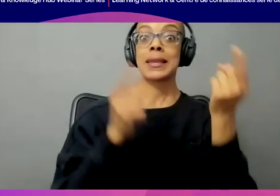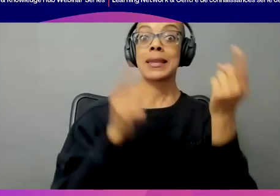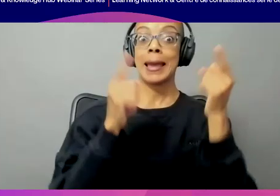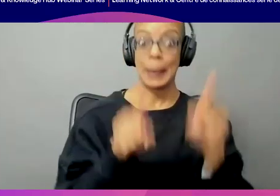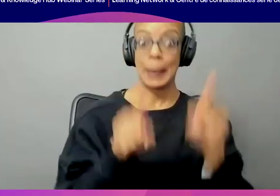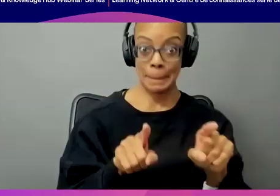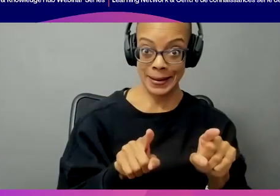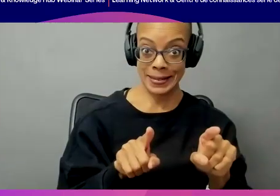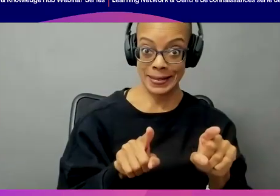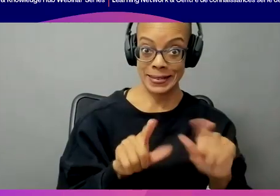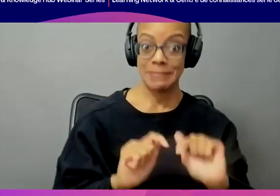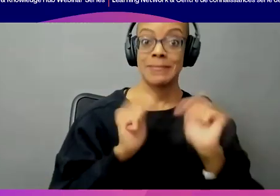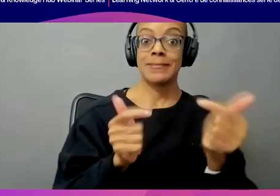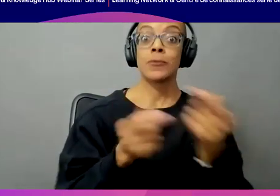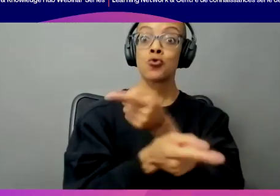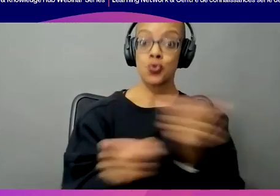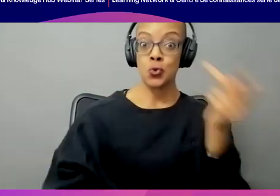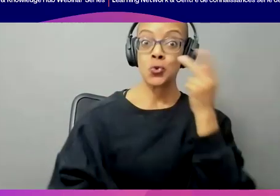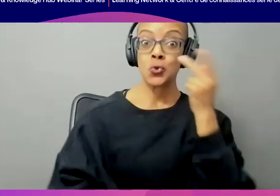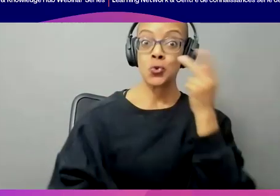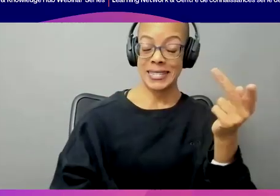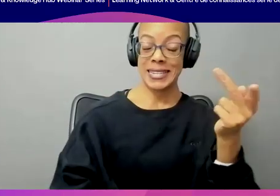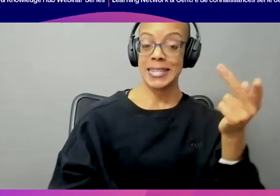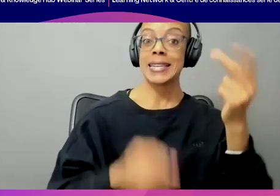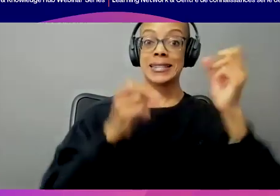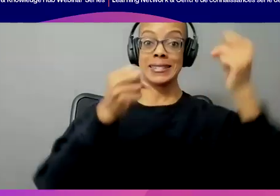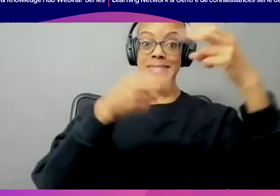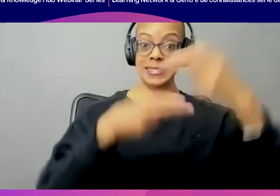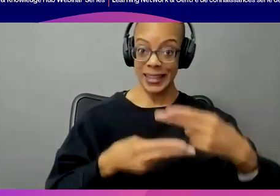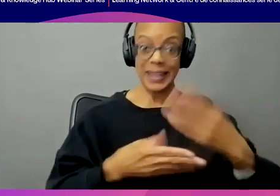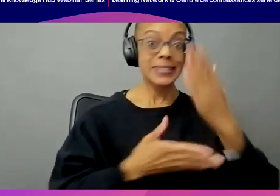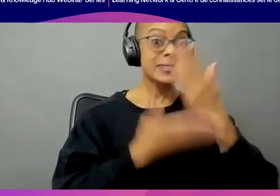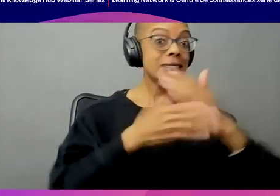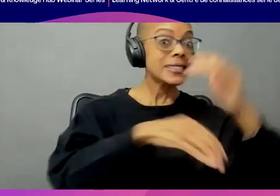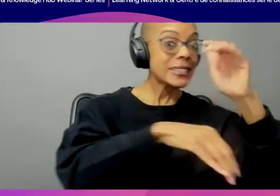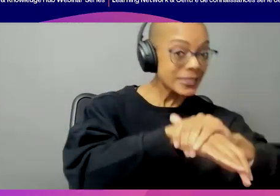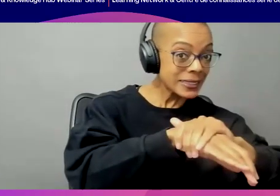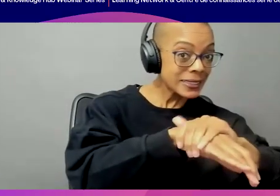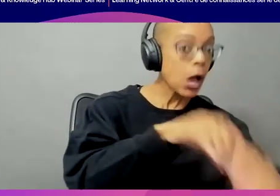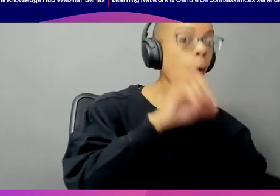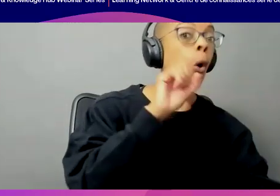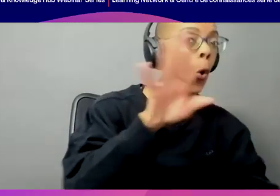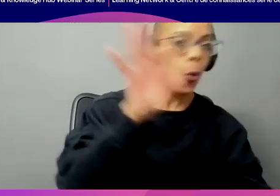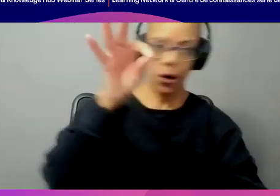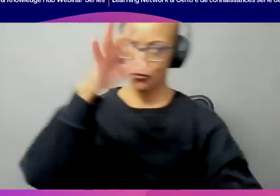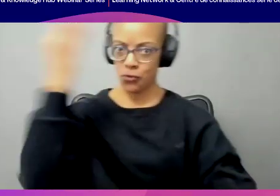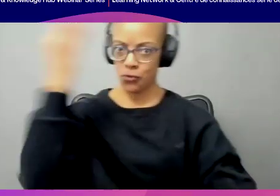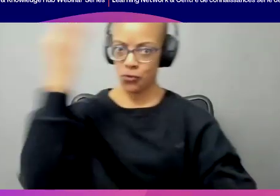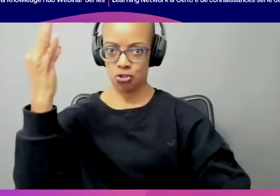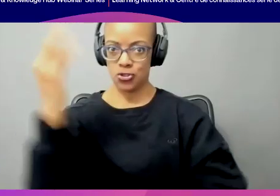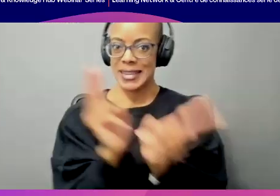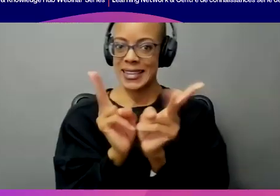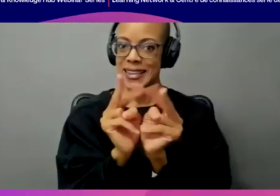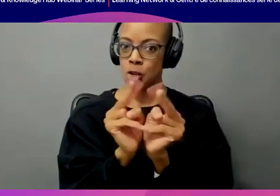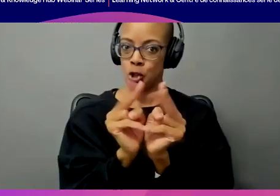that you are going to see the slides in English, or maybe you're going to see the slides in French.